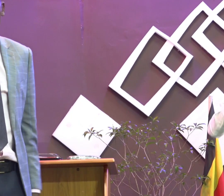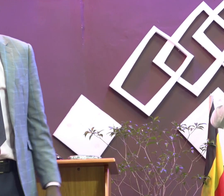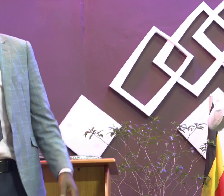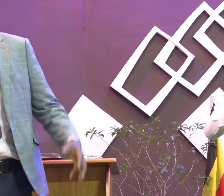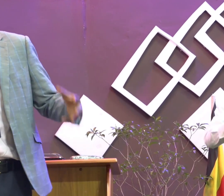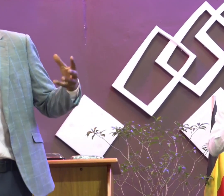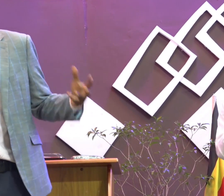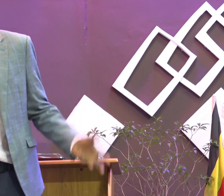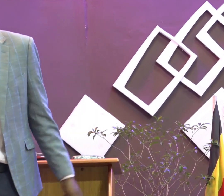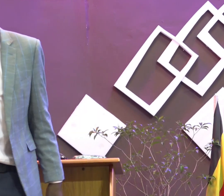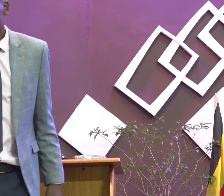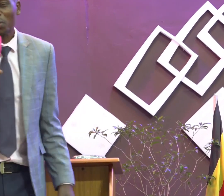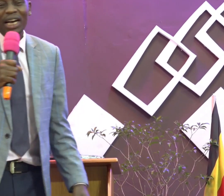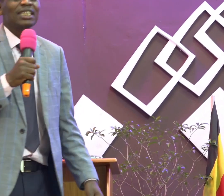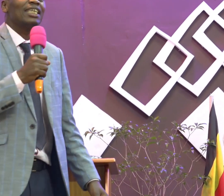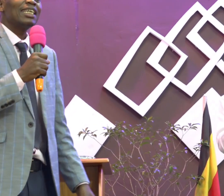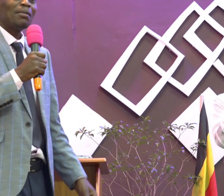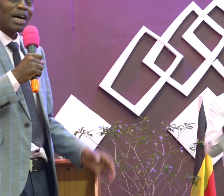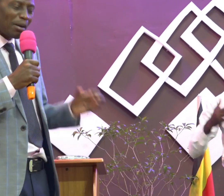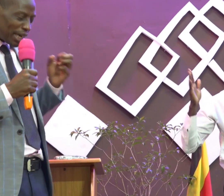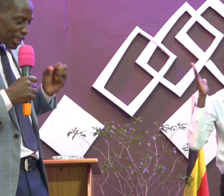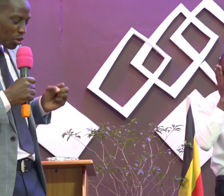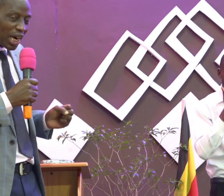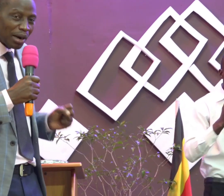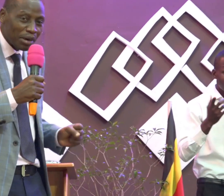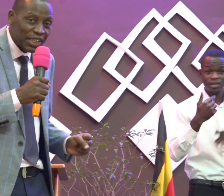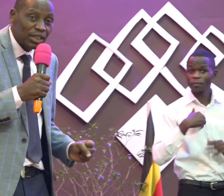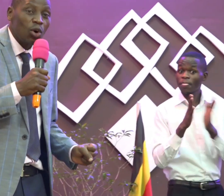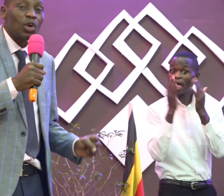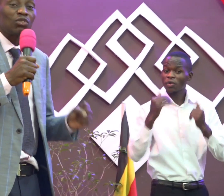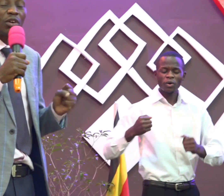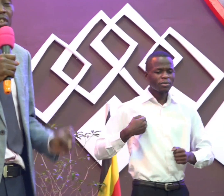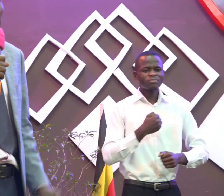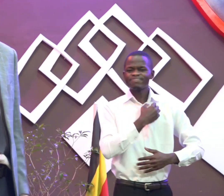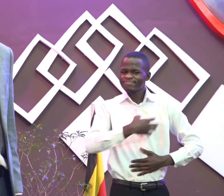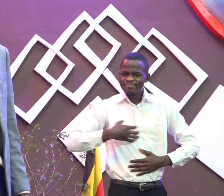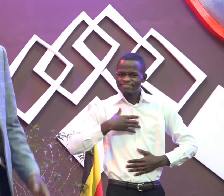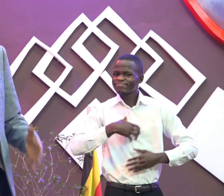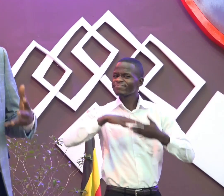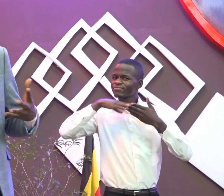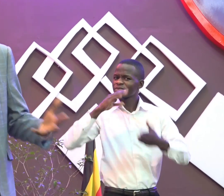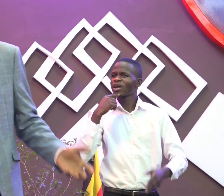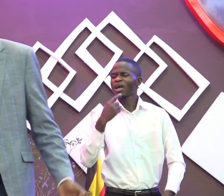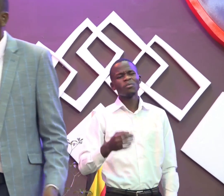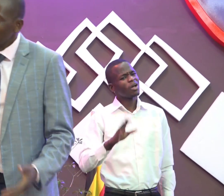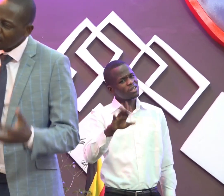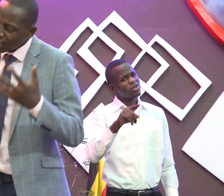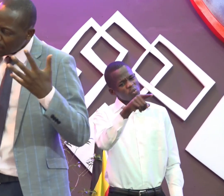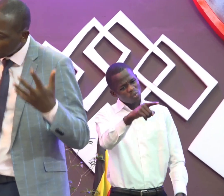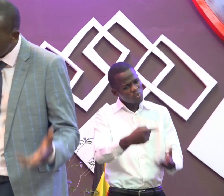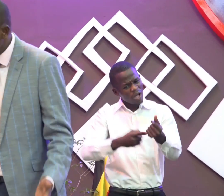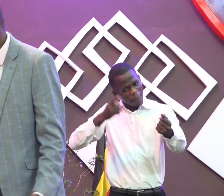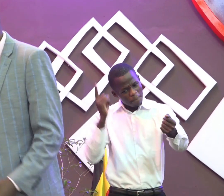ndabye. Bata bali banamatofu na ankuba. Era mama yali mukambwe. Olwatuka kutina agamba nti Semakula yankubye naye